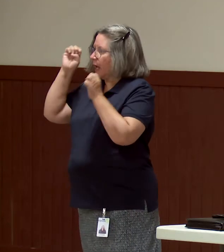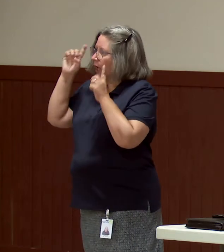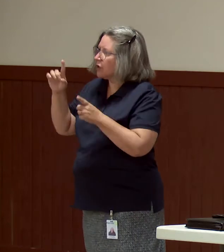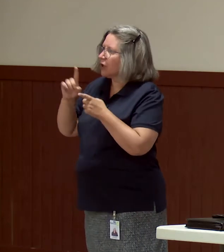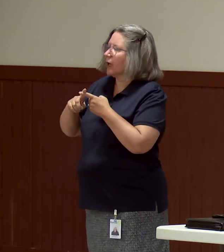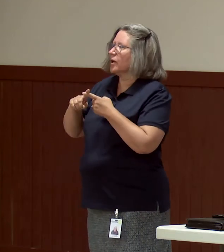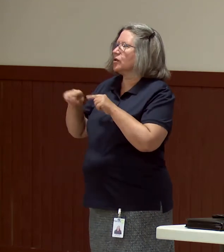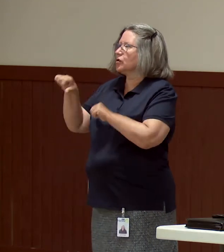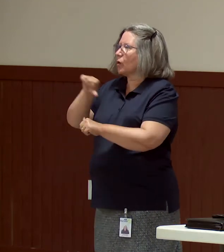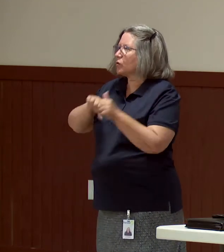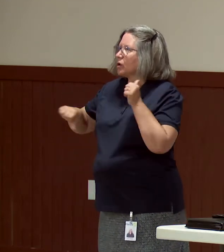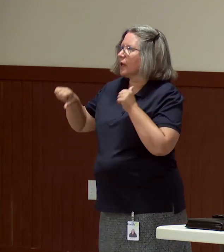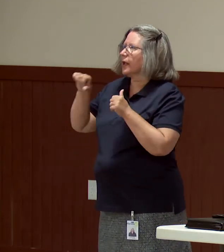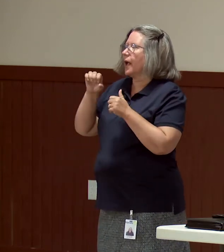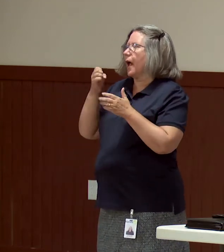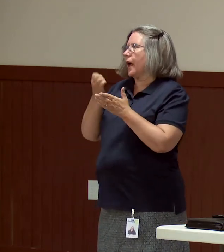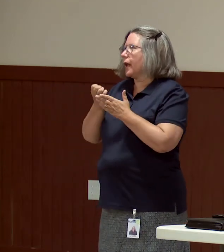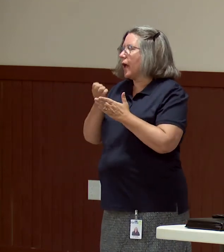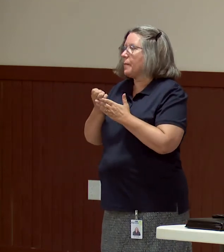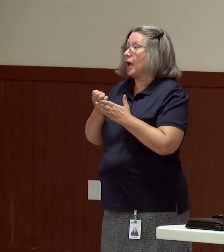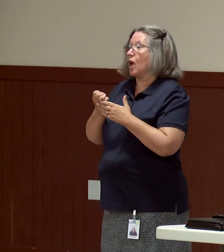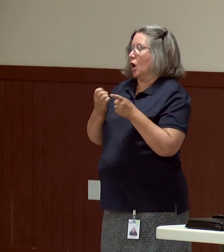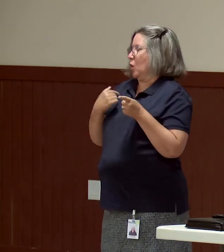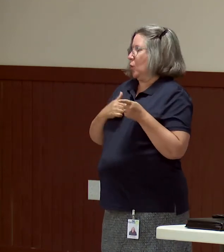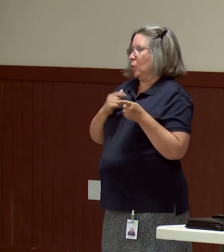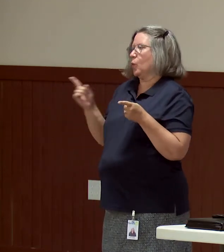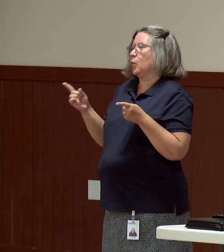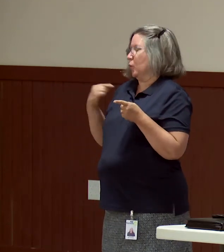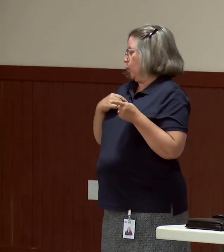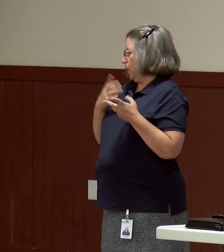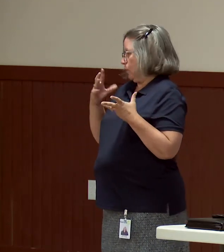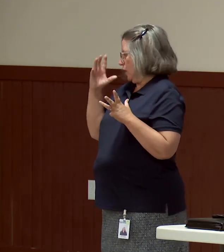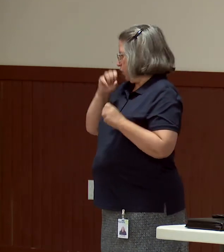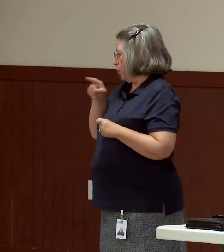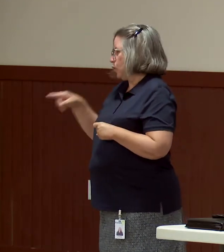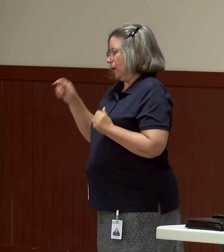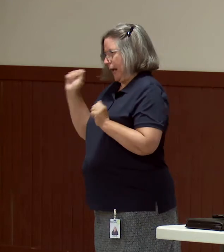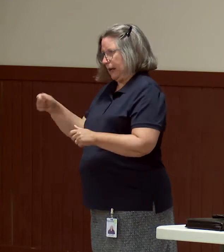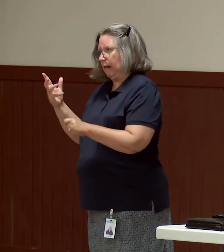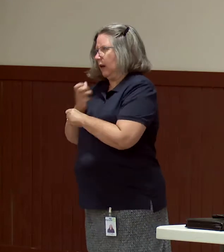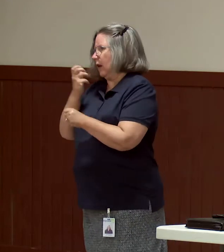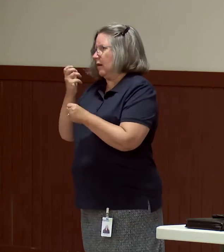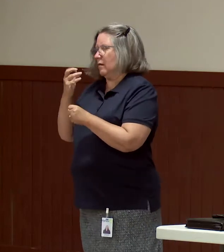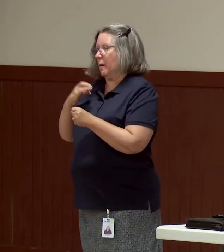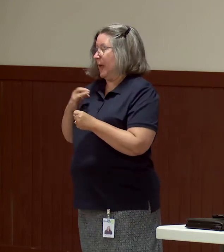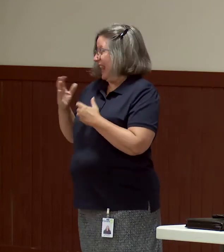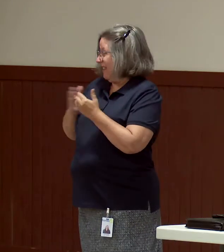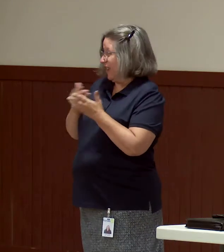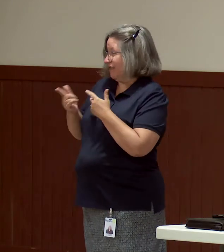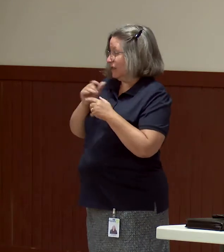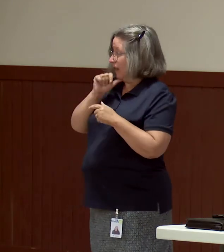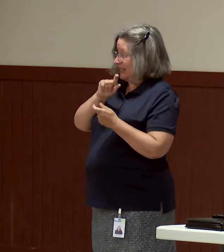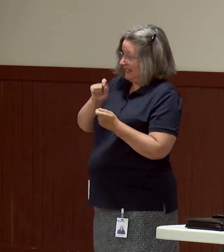COVID, services to those groups are presumed to be eligible, whether or not it's a direct response to COVID.